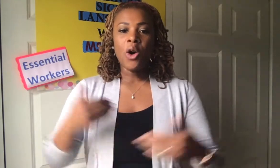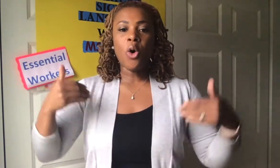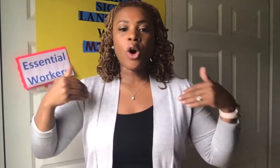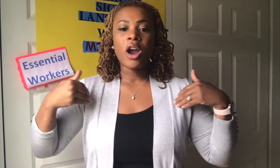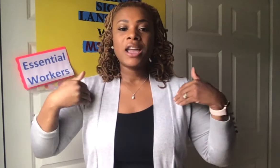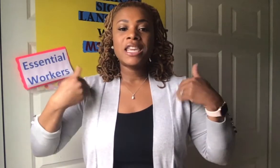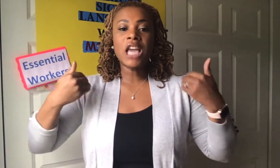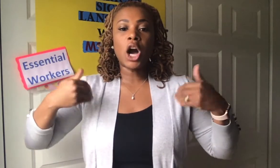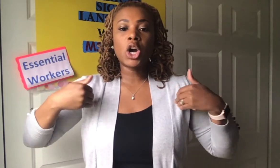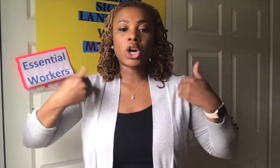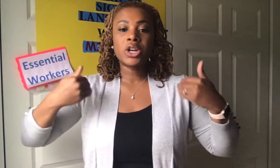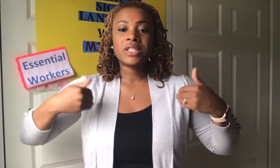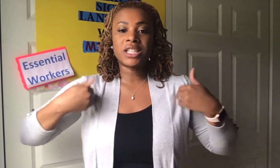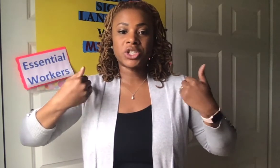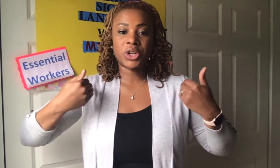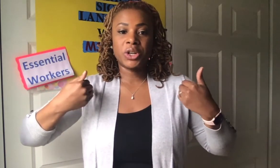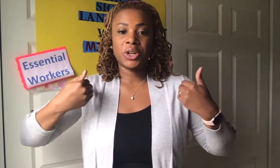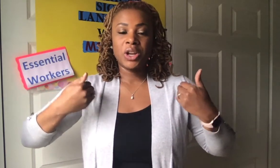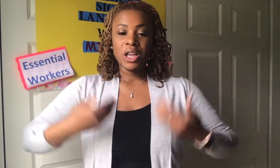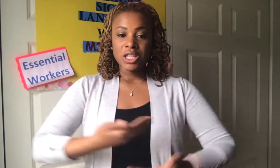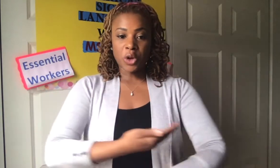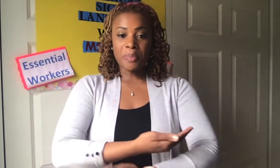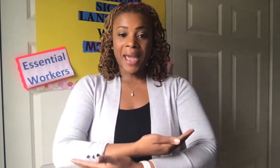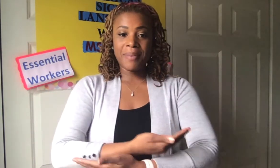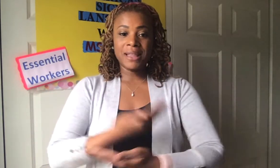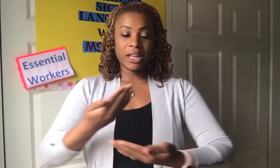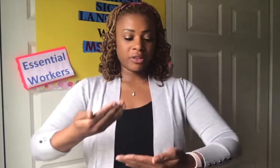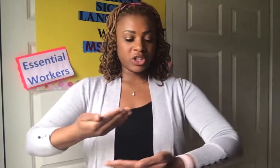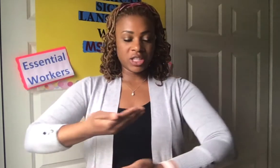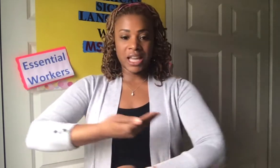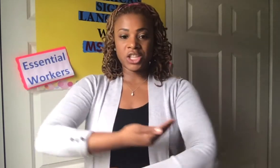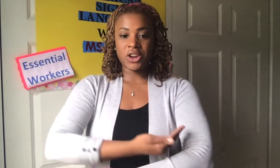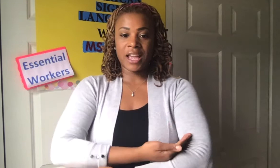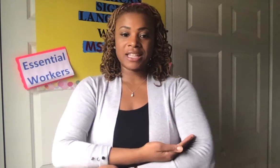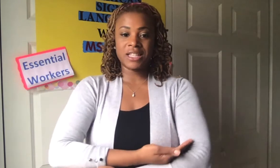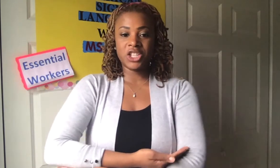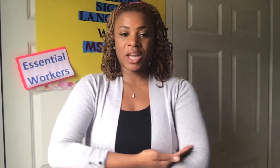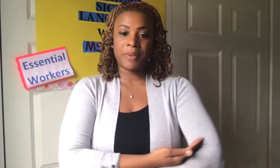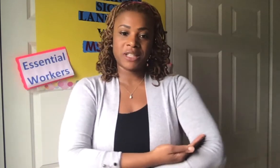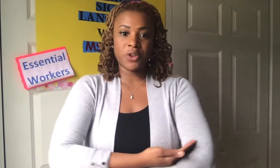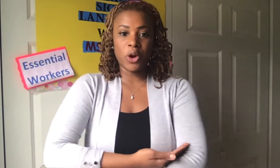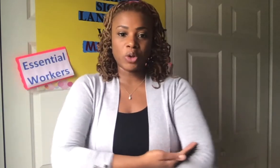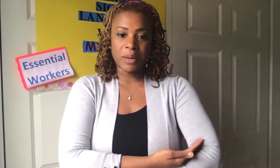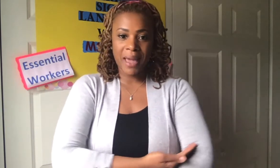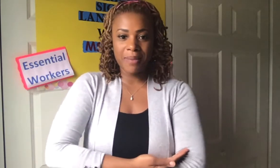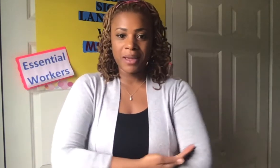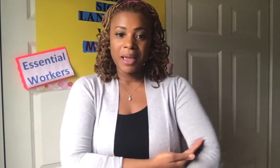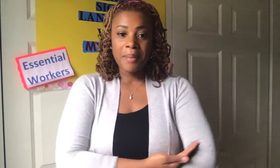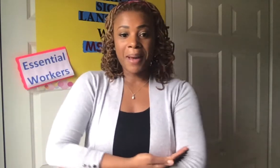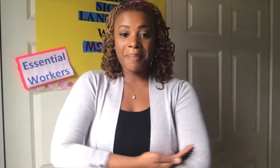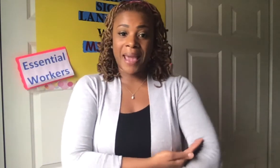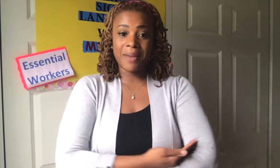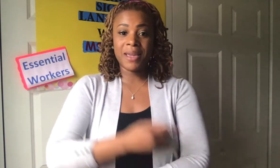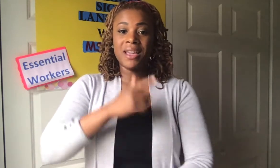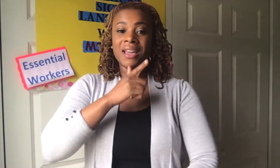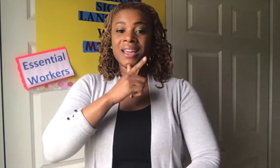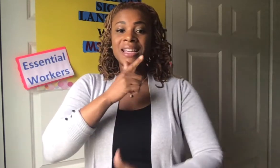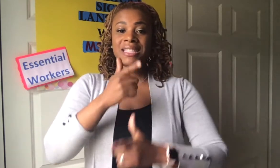or younger sister. So baby literally just takes your hands in the shape as if you're holding a baby. My baby